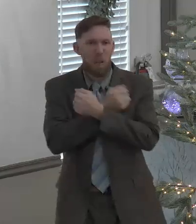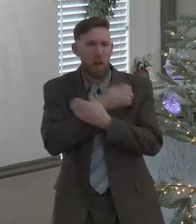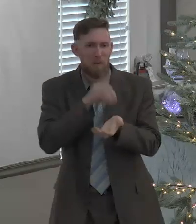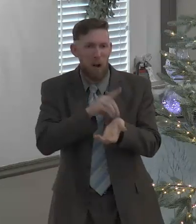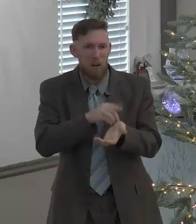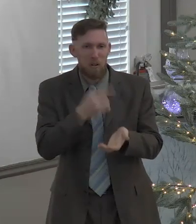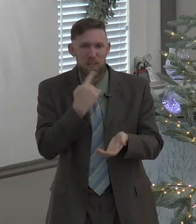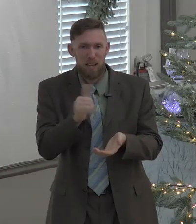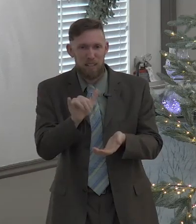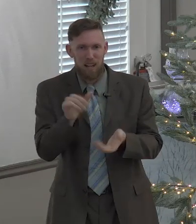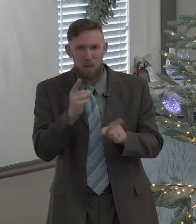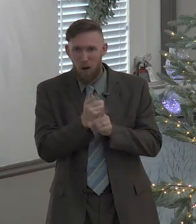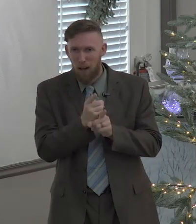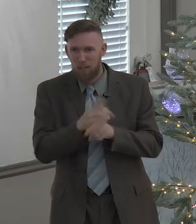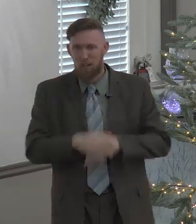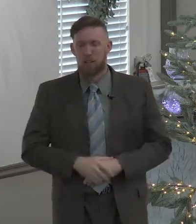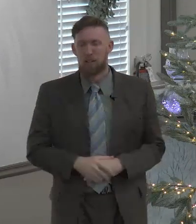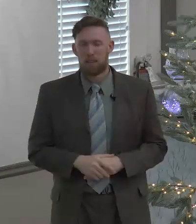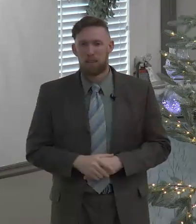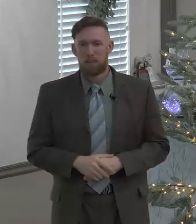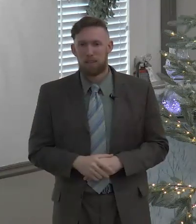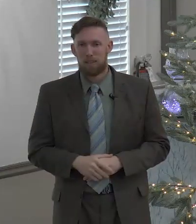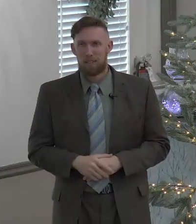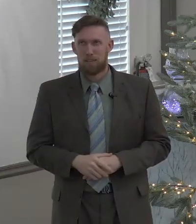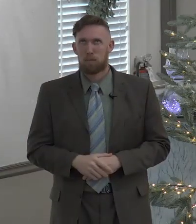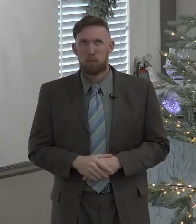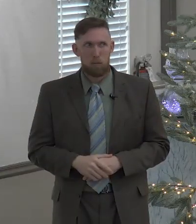Don't you just love the doctors that do it that way?